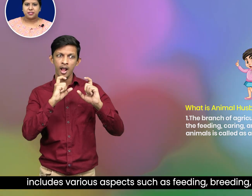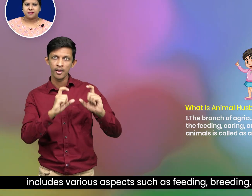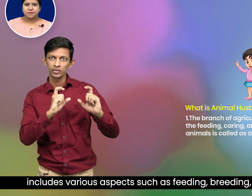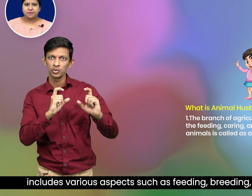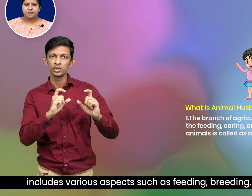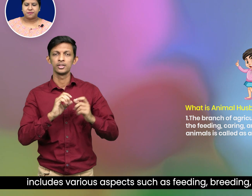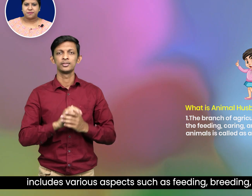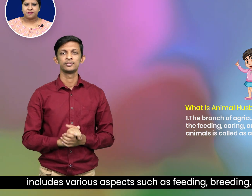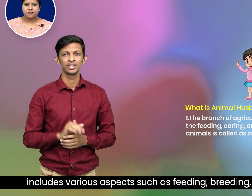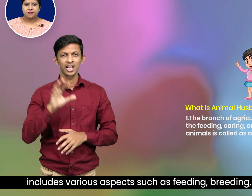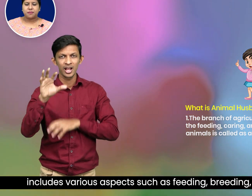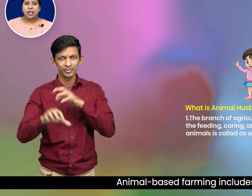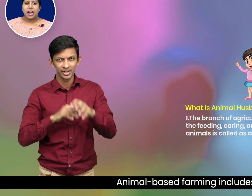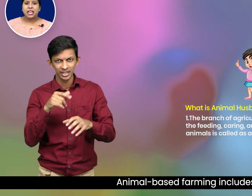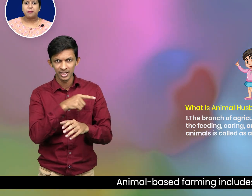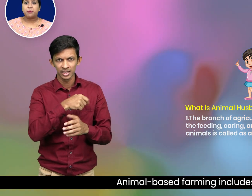control.